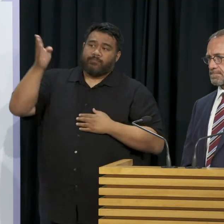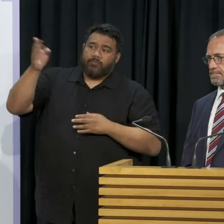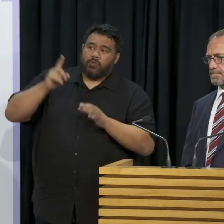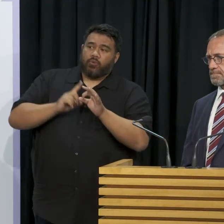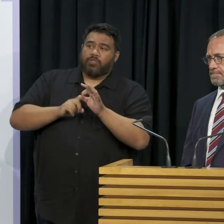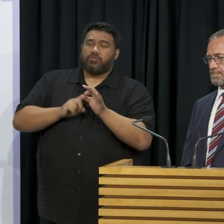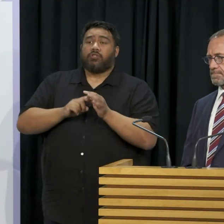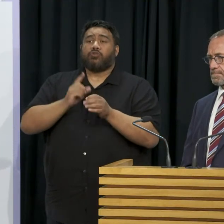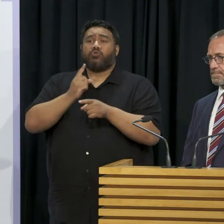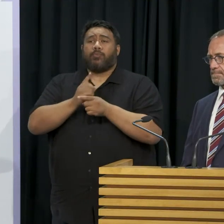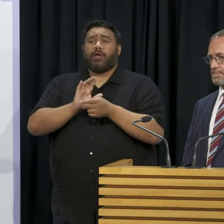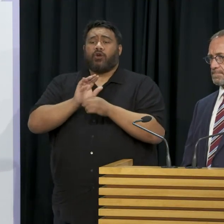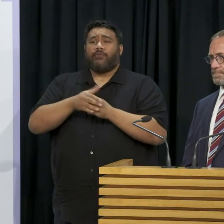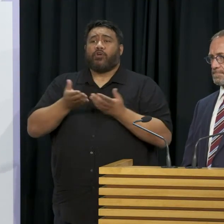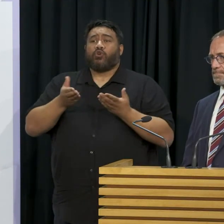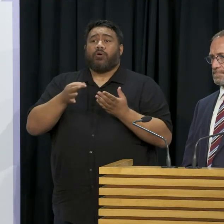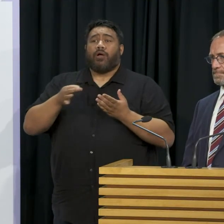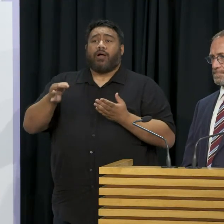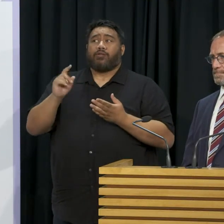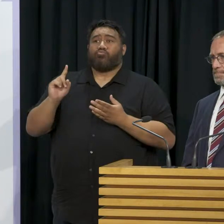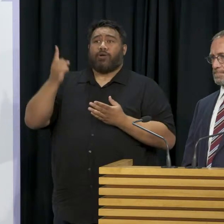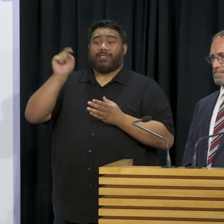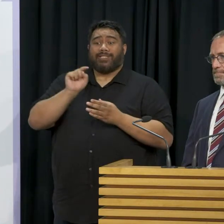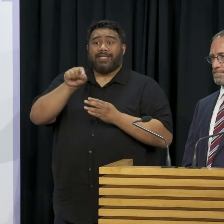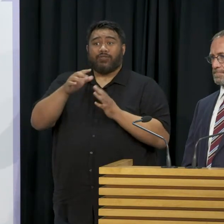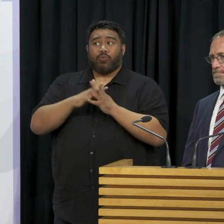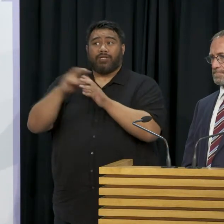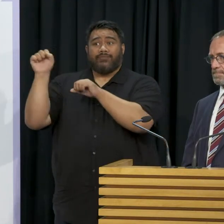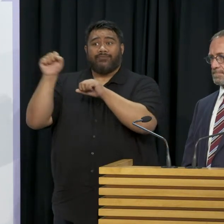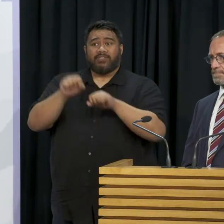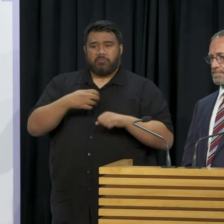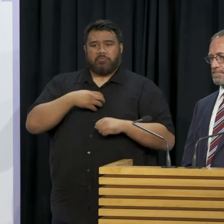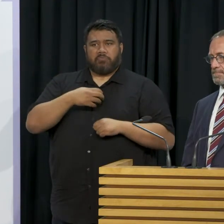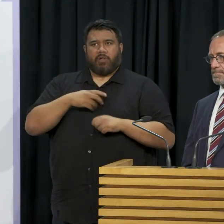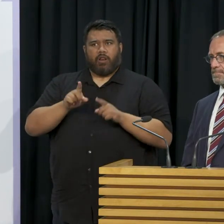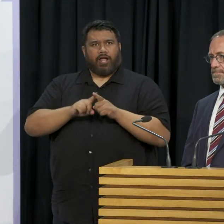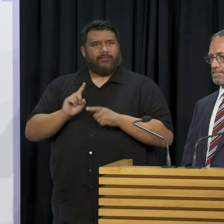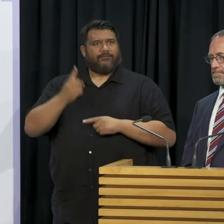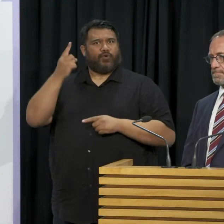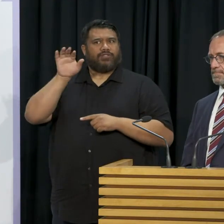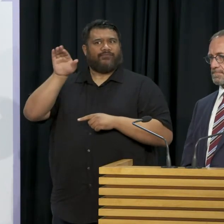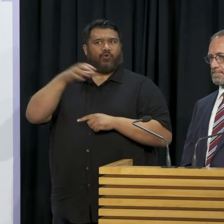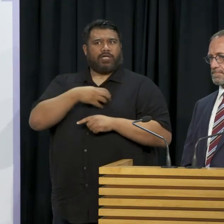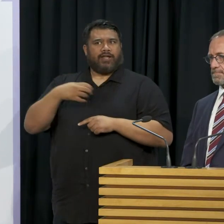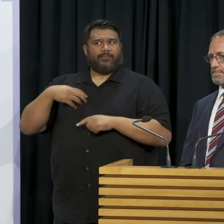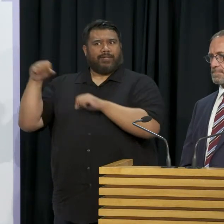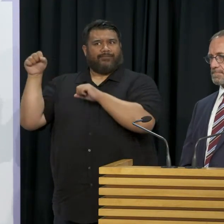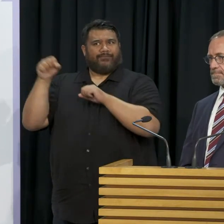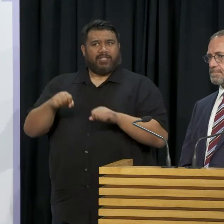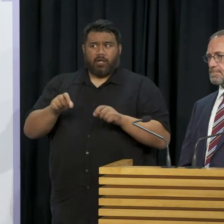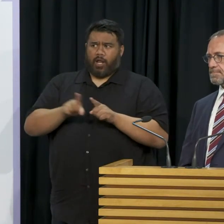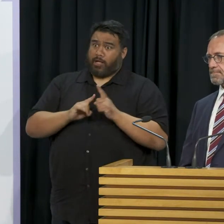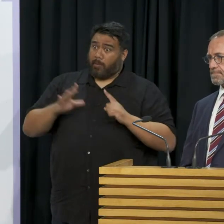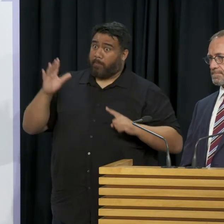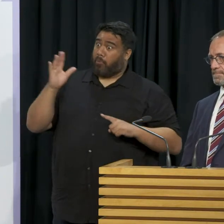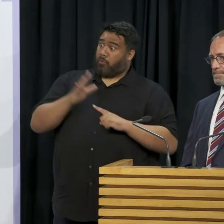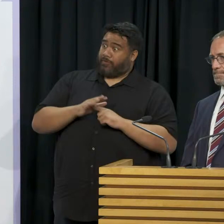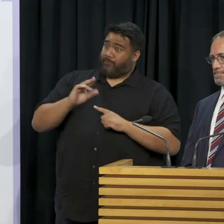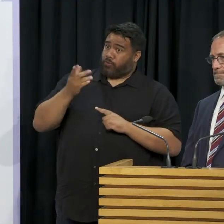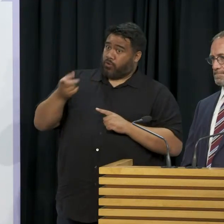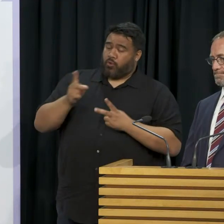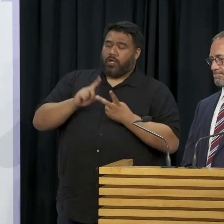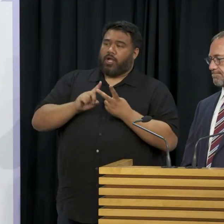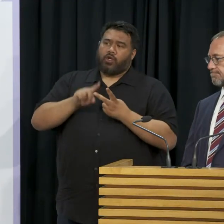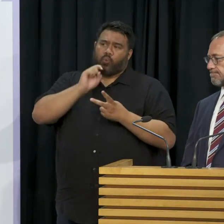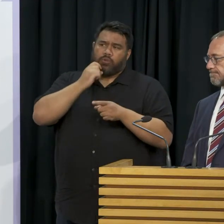the Cook Islands PM visiting next week, how significant is that to have that first foreign state, head of state visit since the pandemic began, and also what will be on the